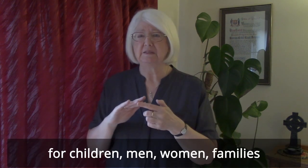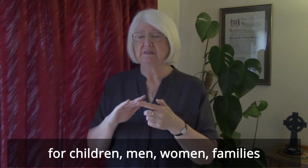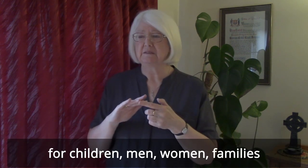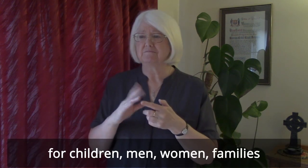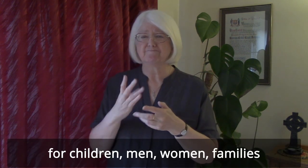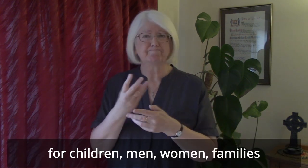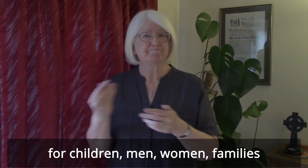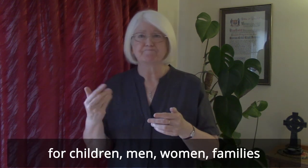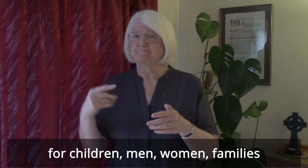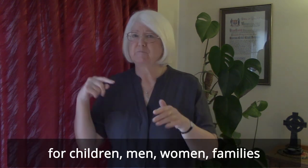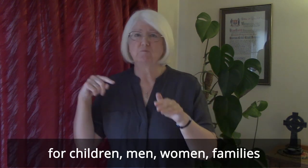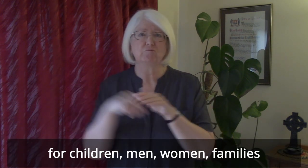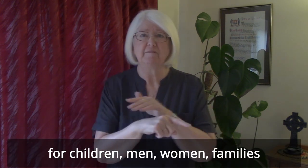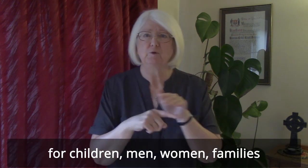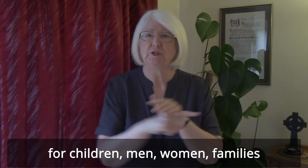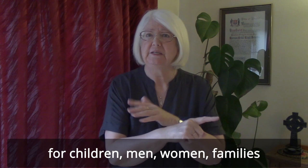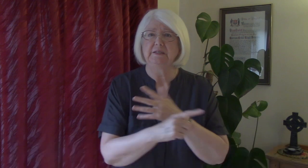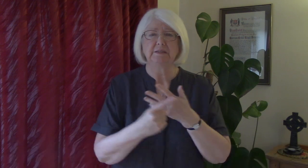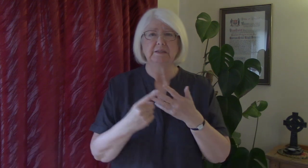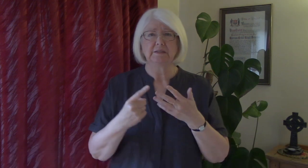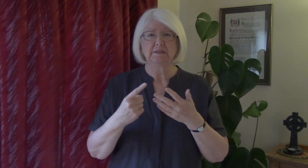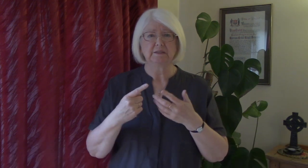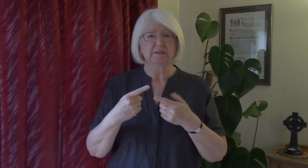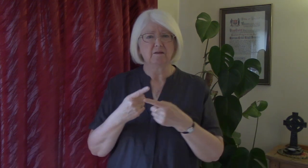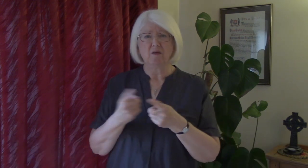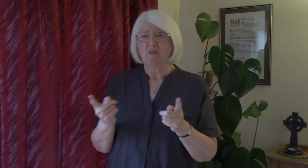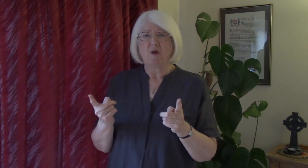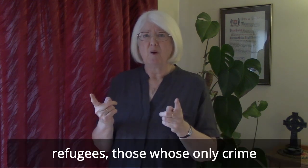For children, men, women, families,